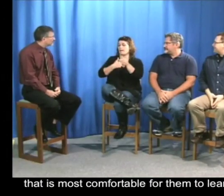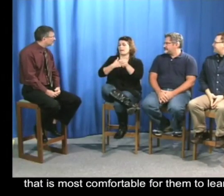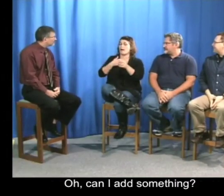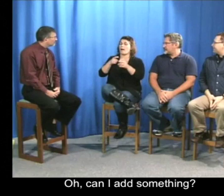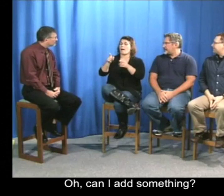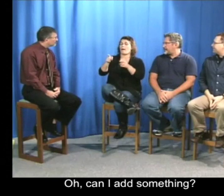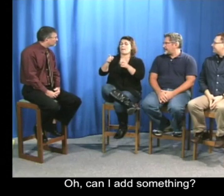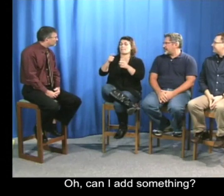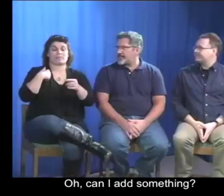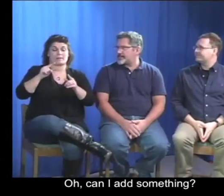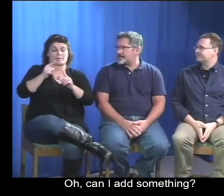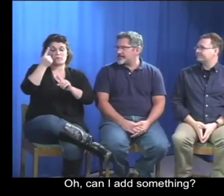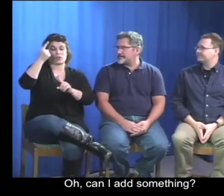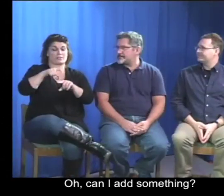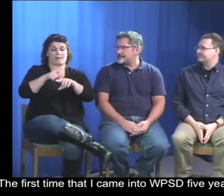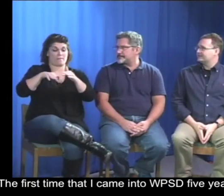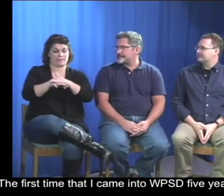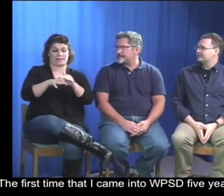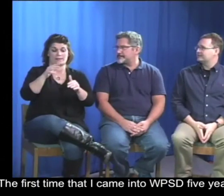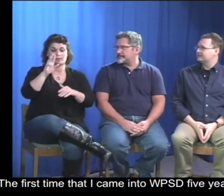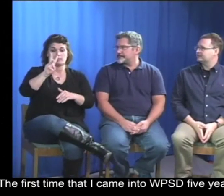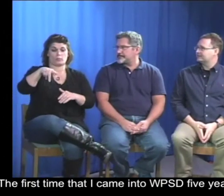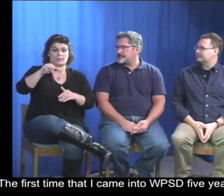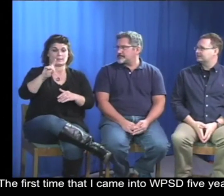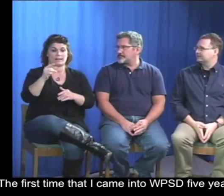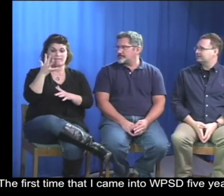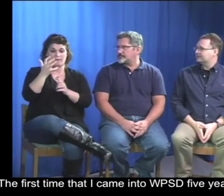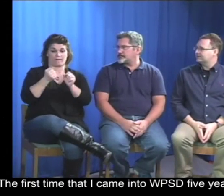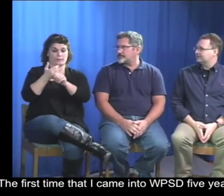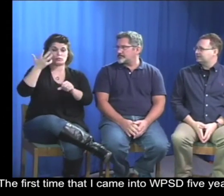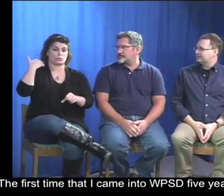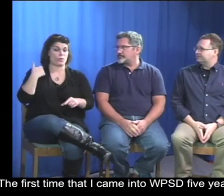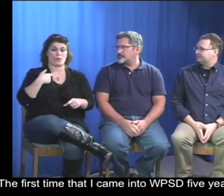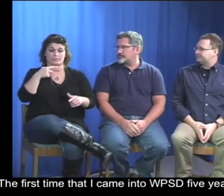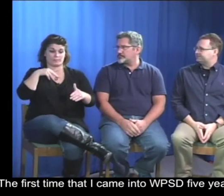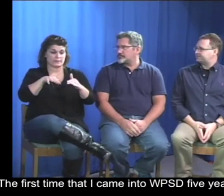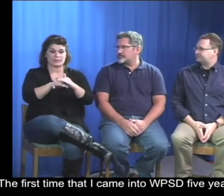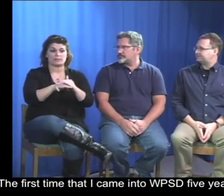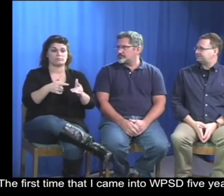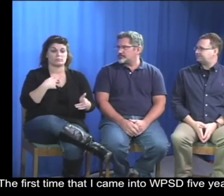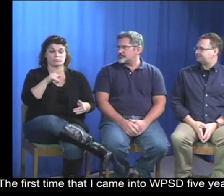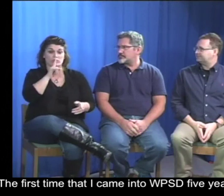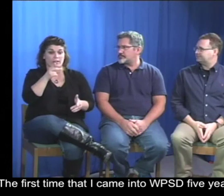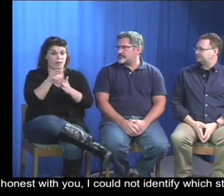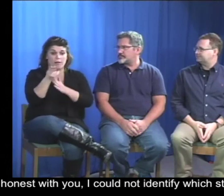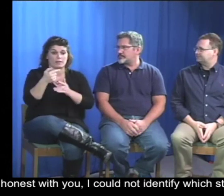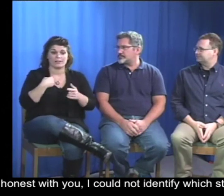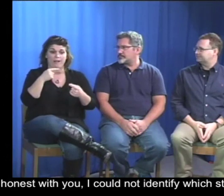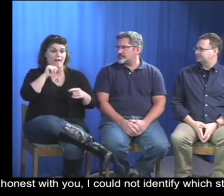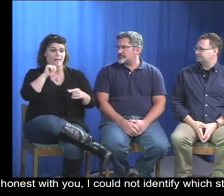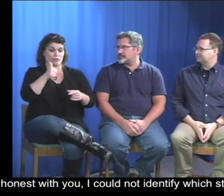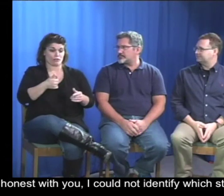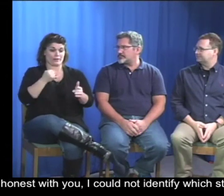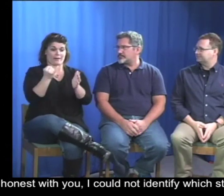something? The first time that I came into WPSD 5 years ago, to be honest with you,